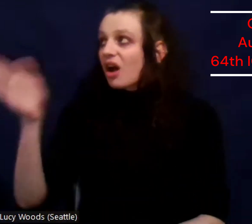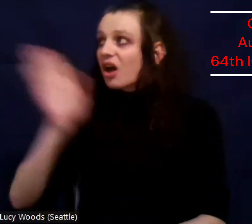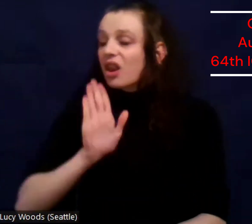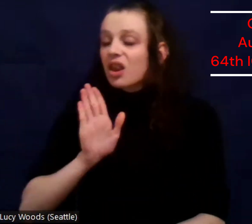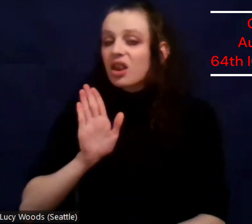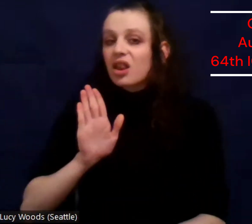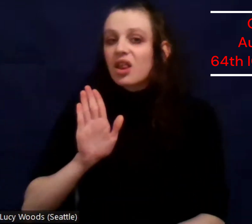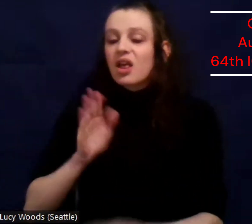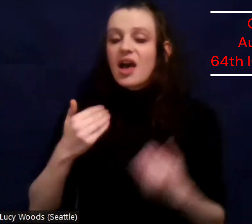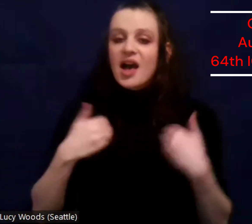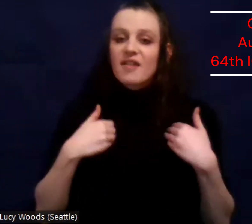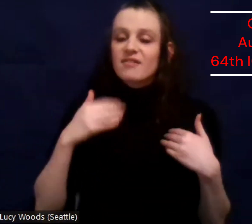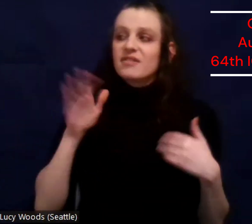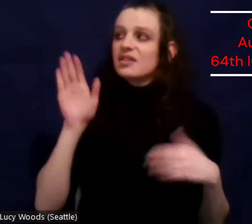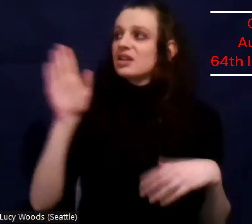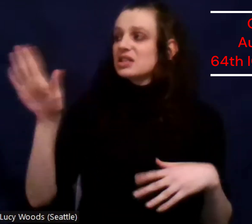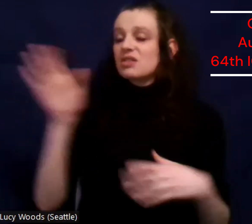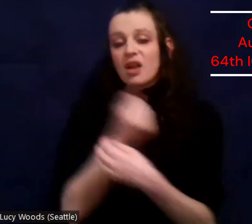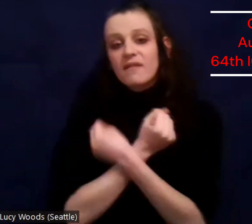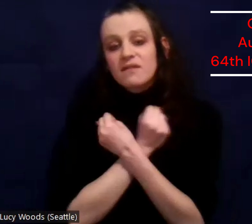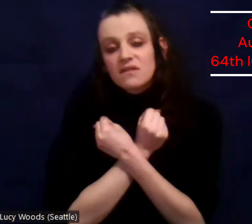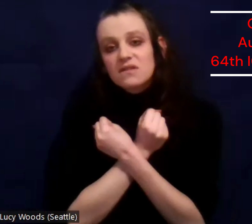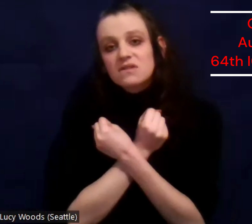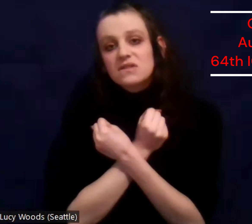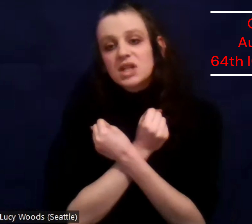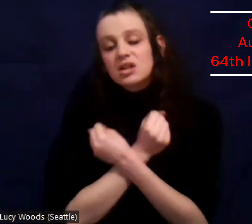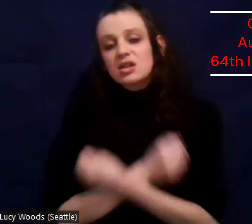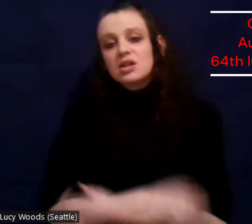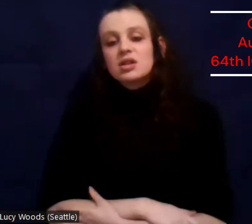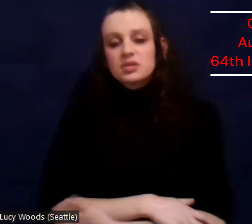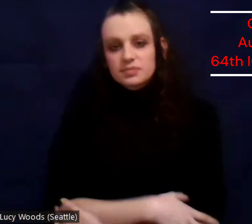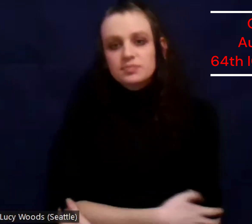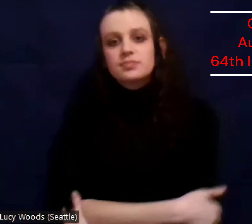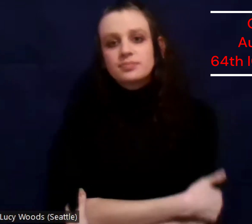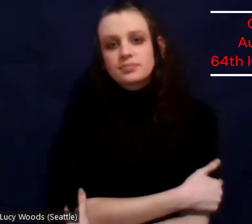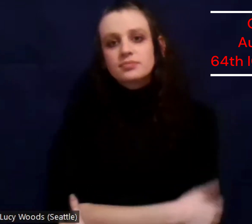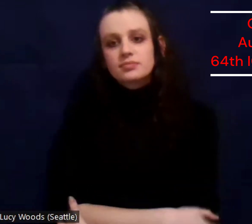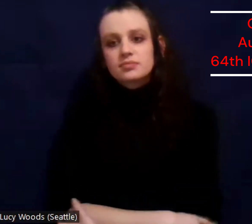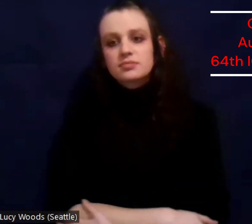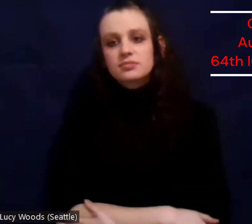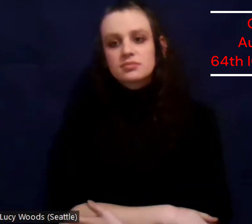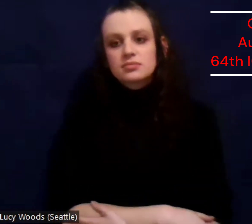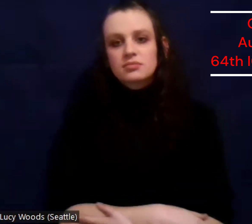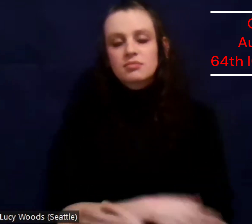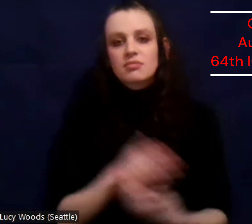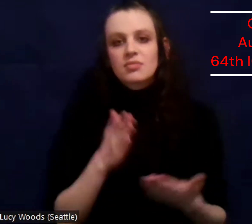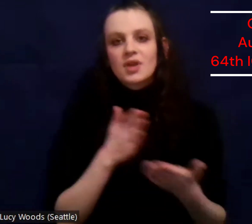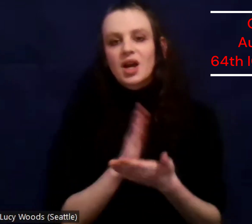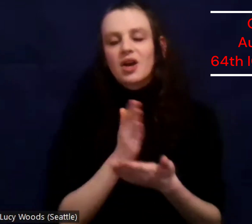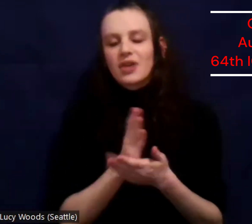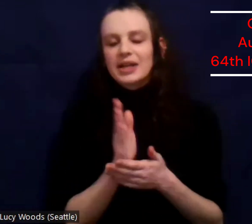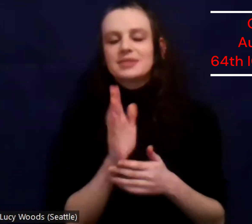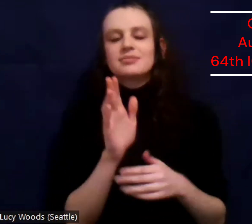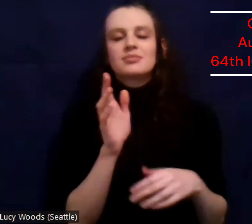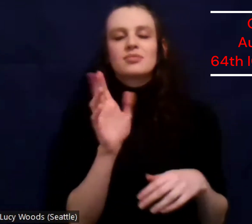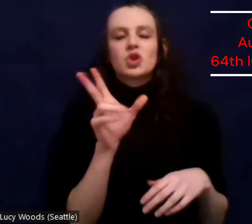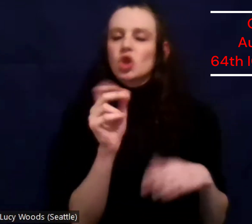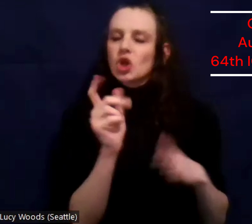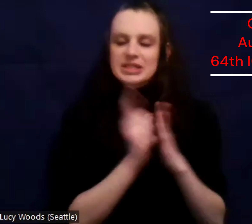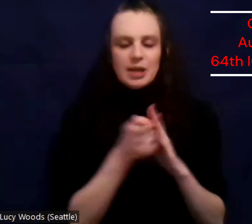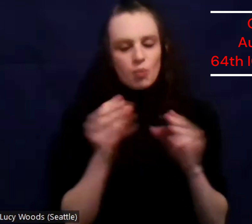this grace that God gave me. Timer, so I'm going to give myself another 30 seconds to wrap it